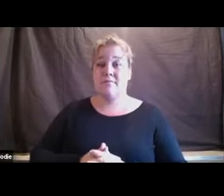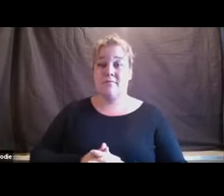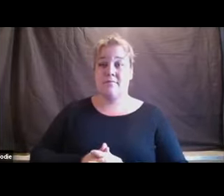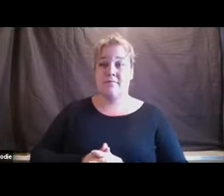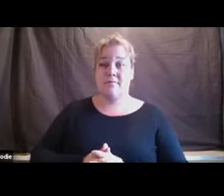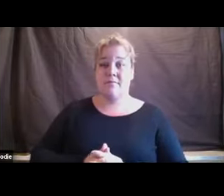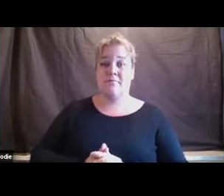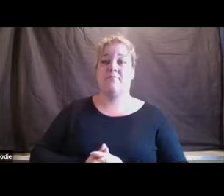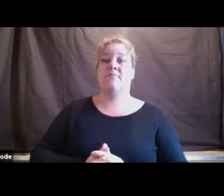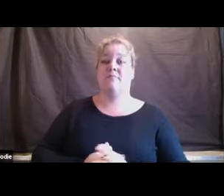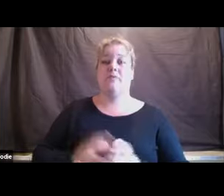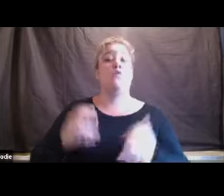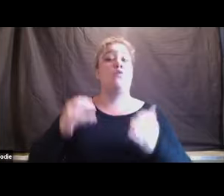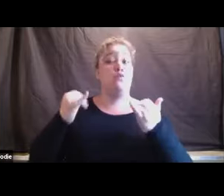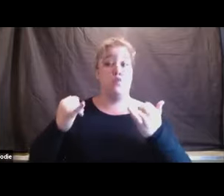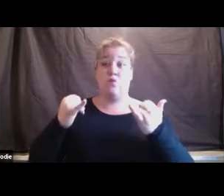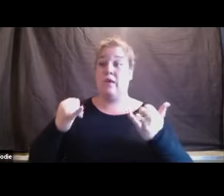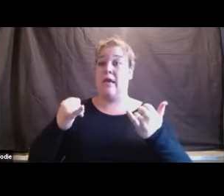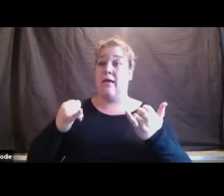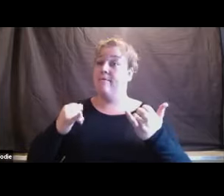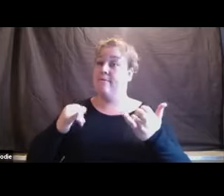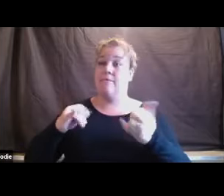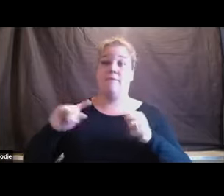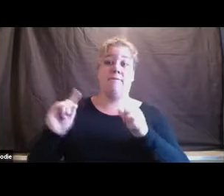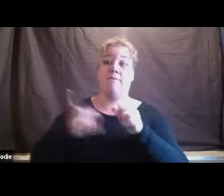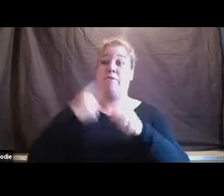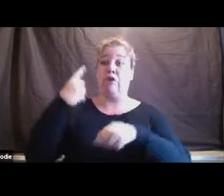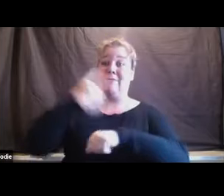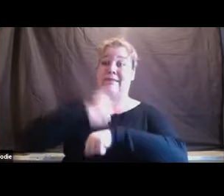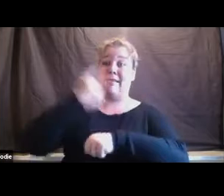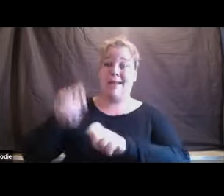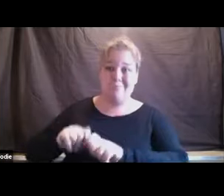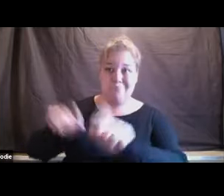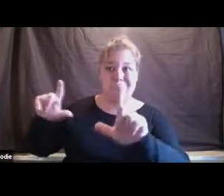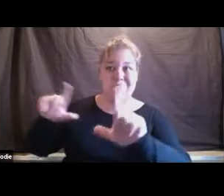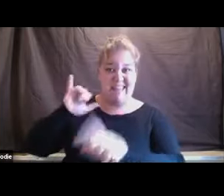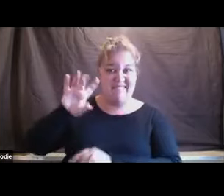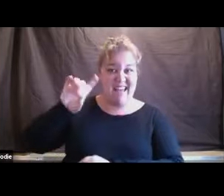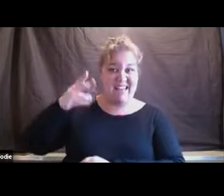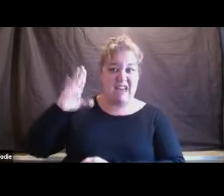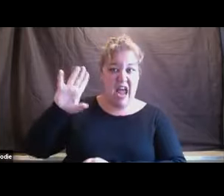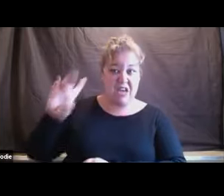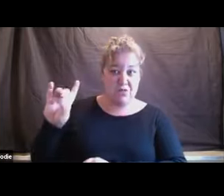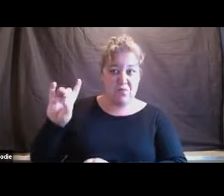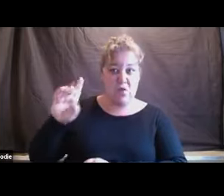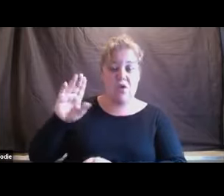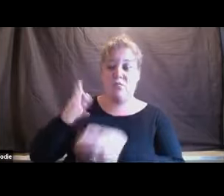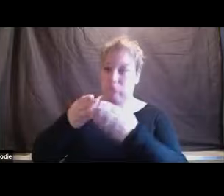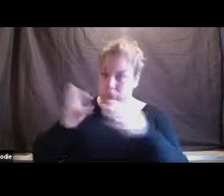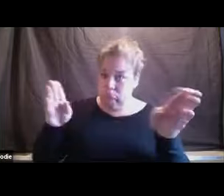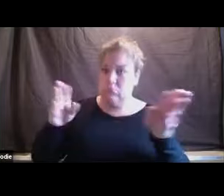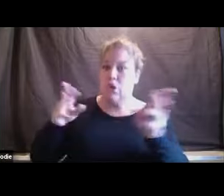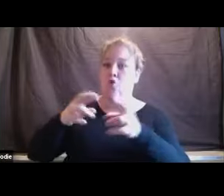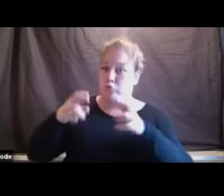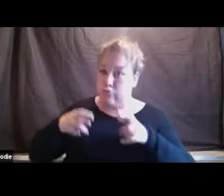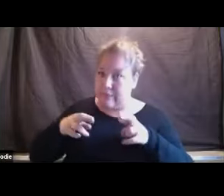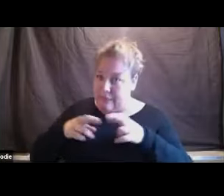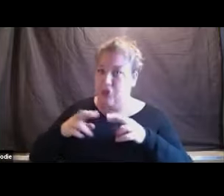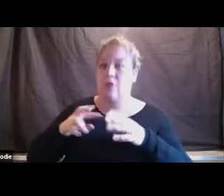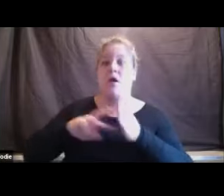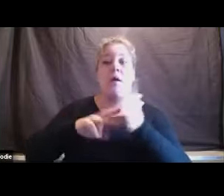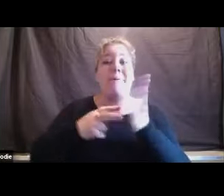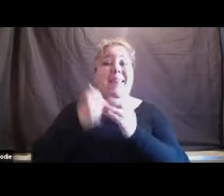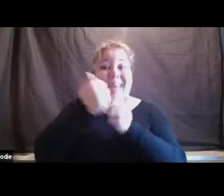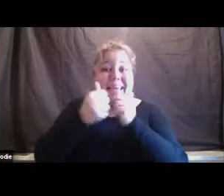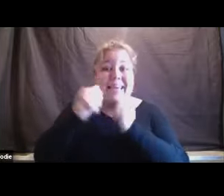that we have officially launched the dashboard at a regional level. And that means that there is data specific to every county around